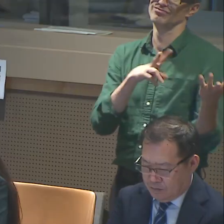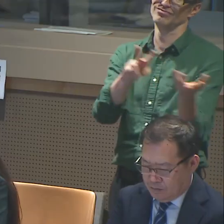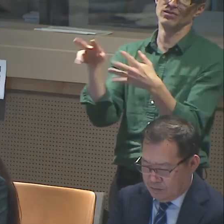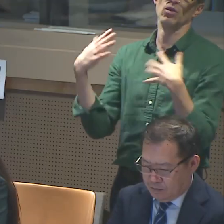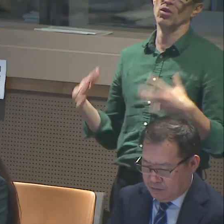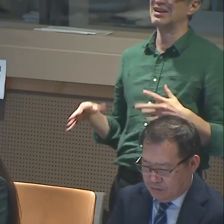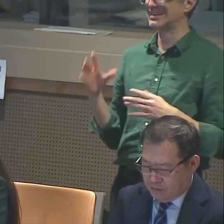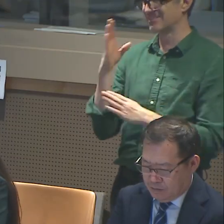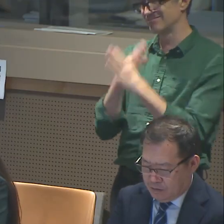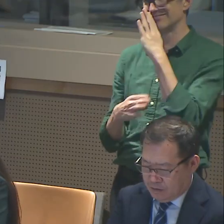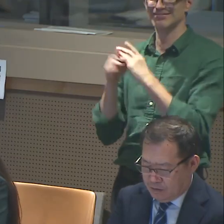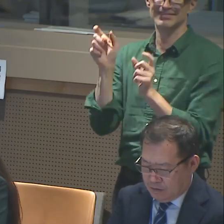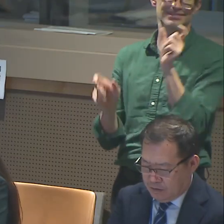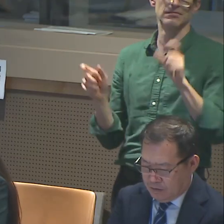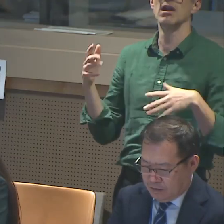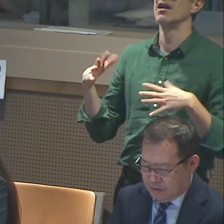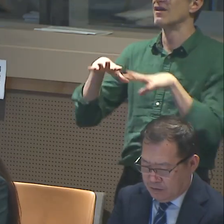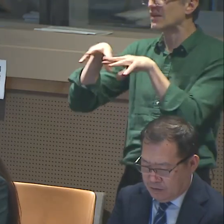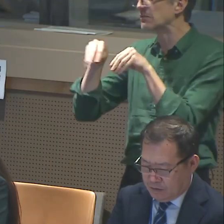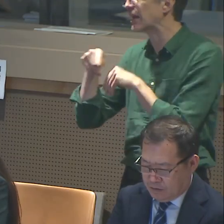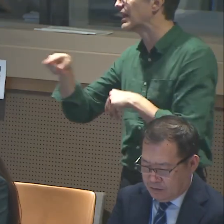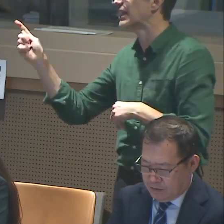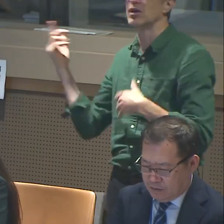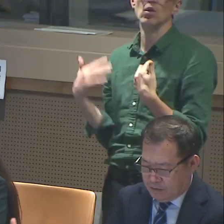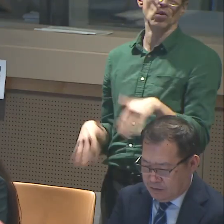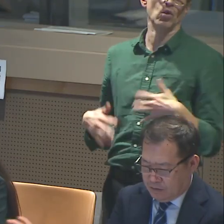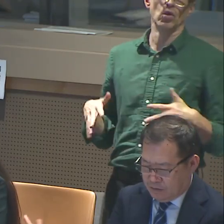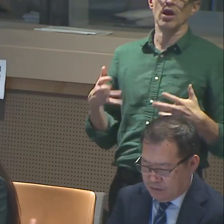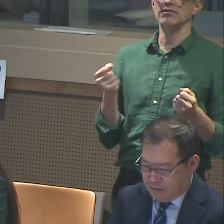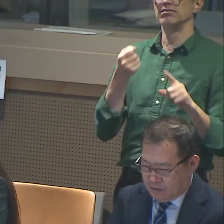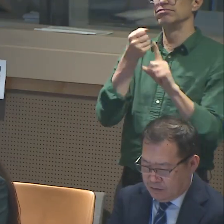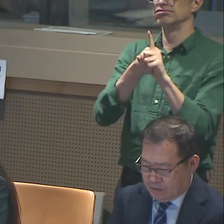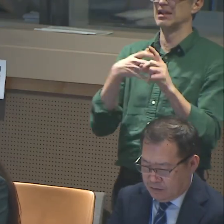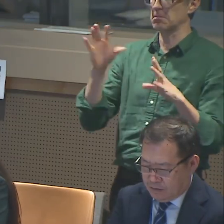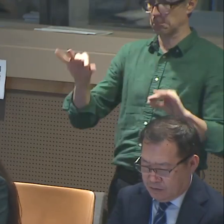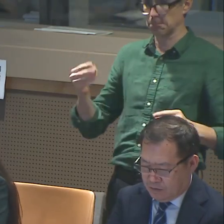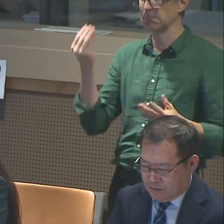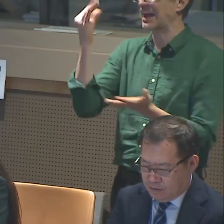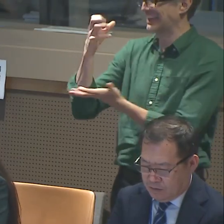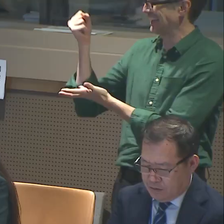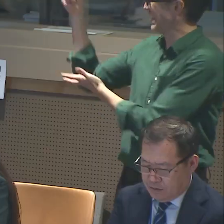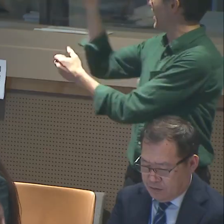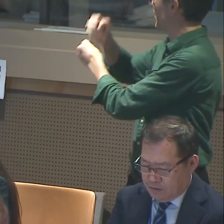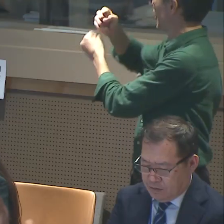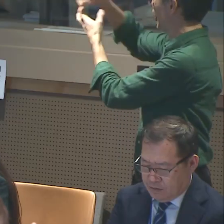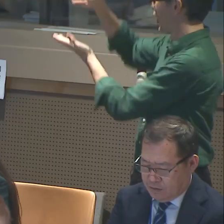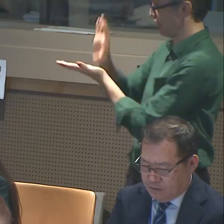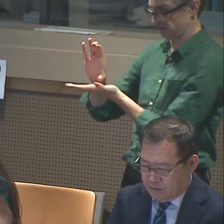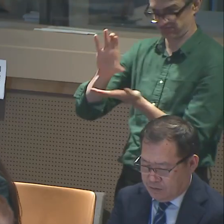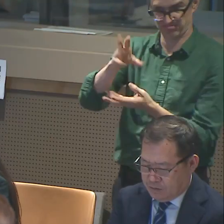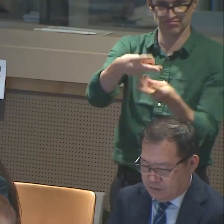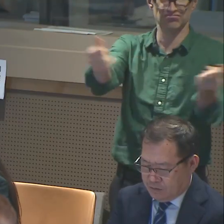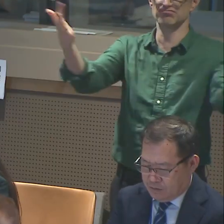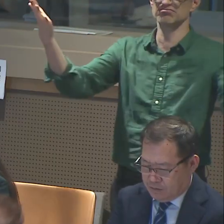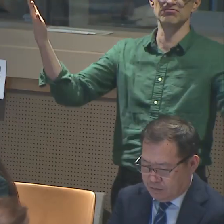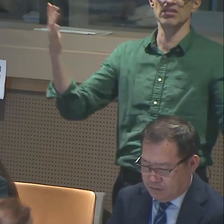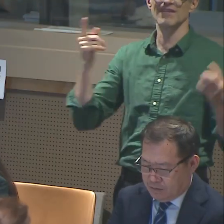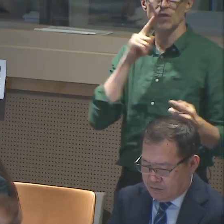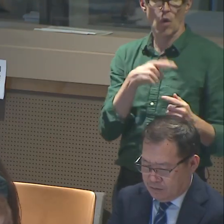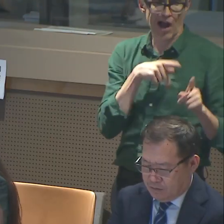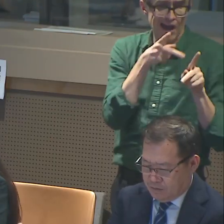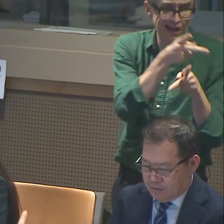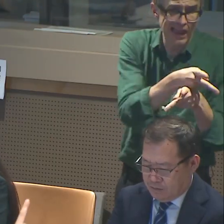a substantial share of their income on additional costs, whether they be personal assistance, assisted devices, healthcare and